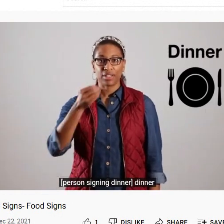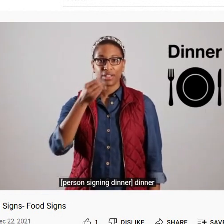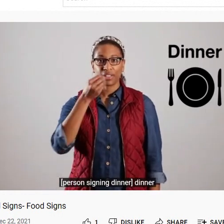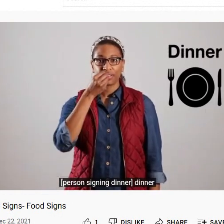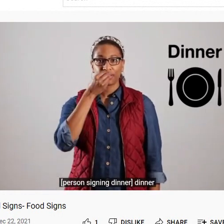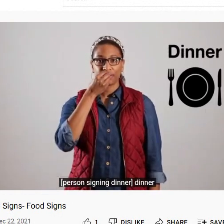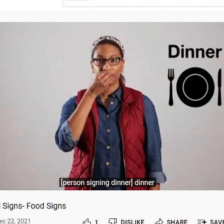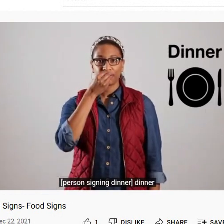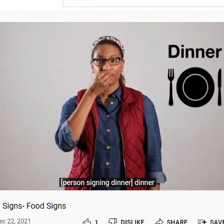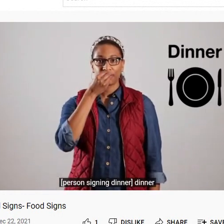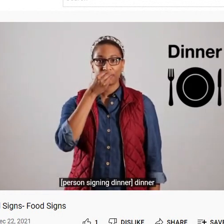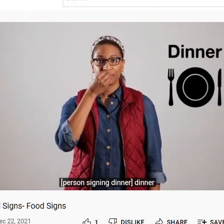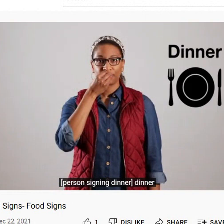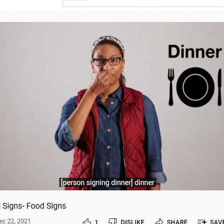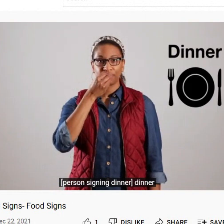Dinner.